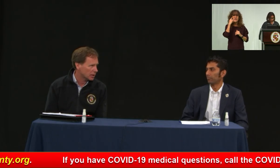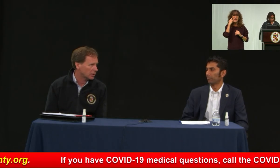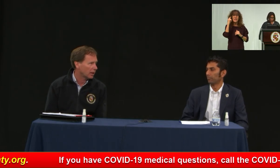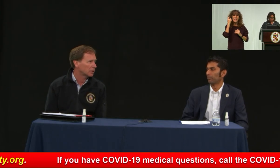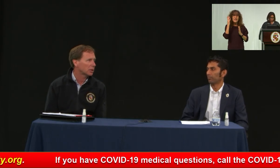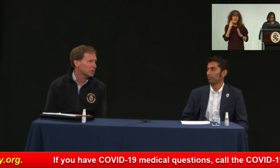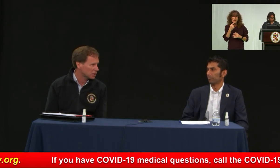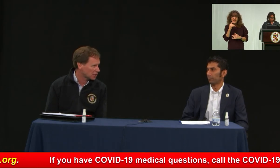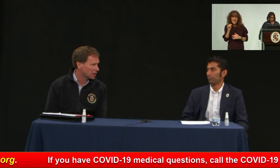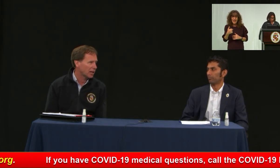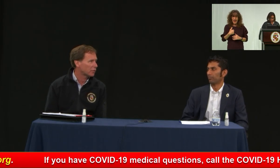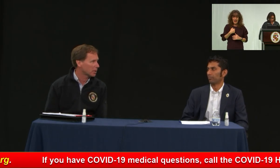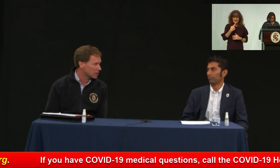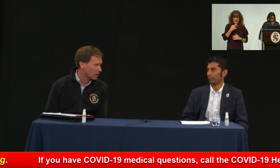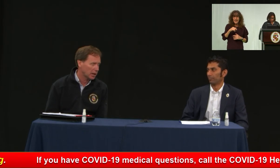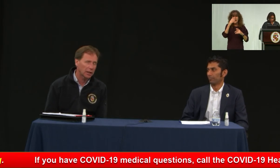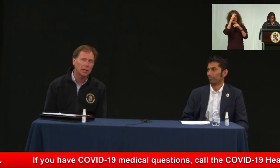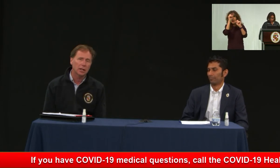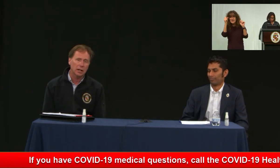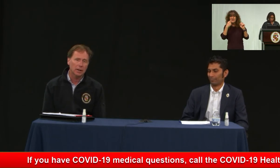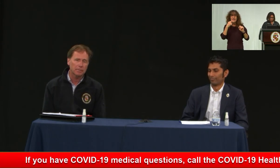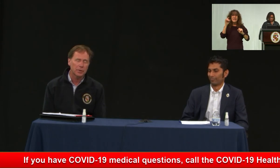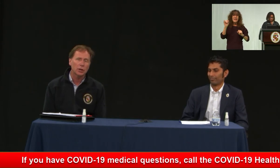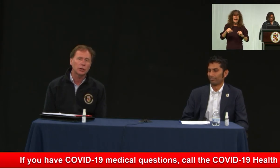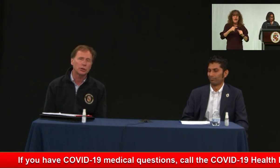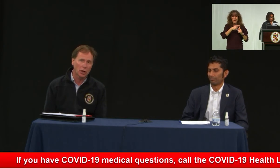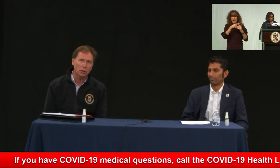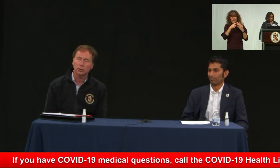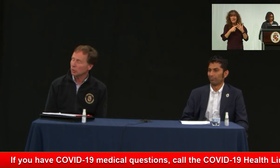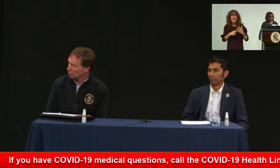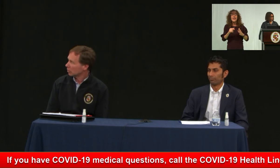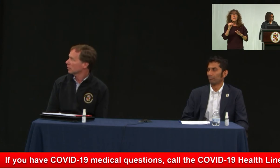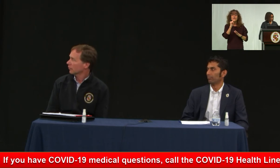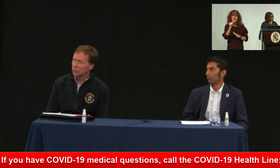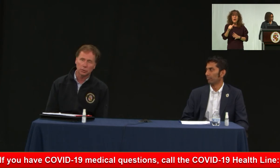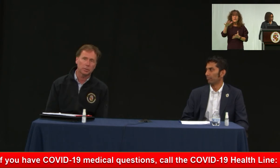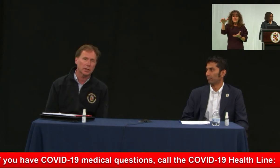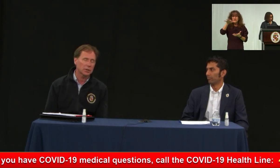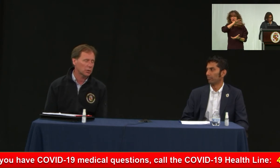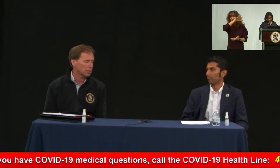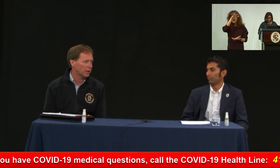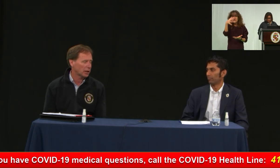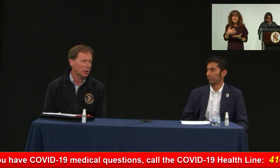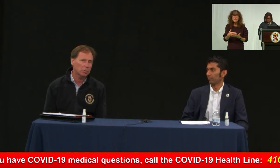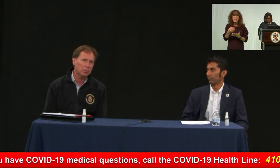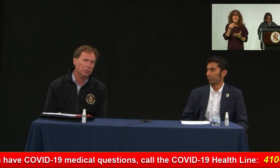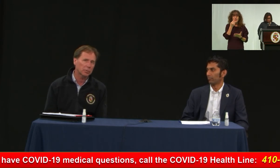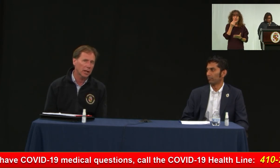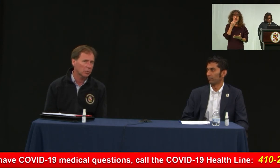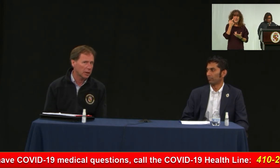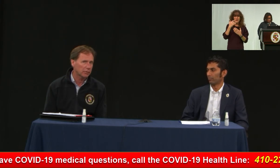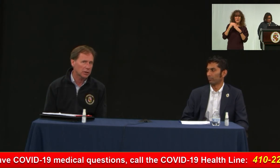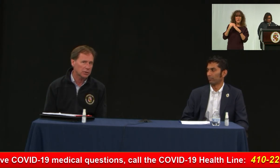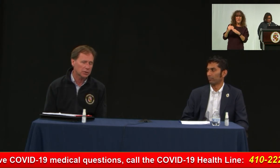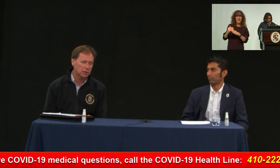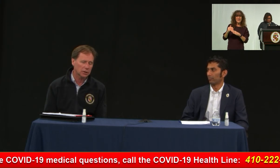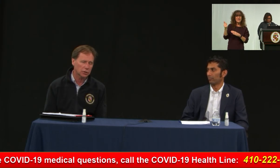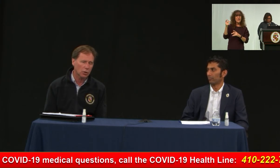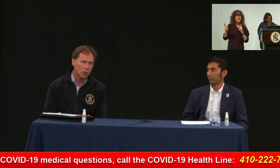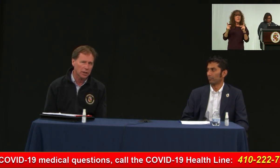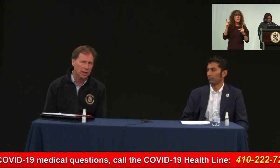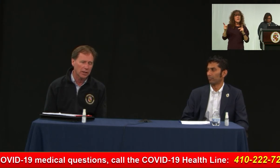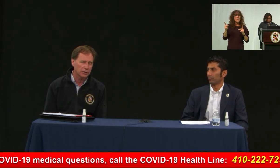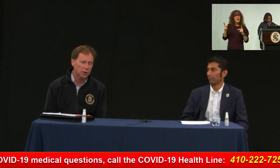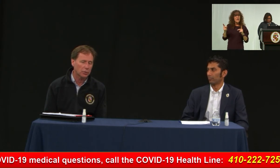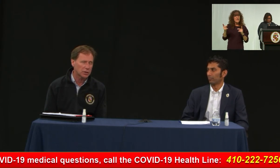I have said that. The president has said that. Everybody's saying don't hoard food because you're preventing other people from getting whatever it is that